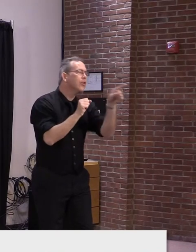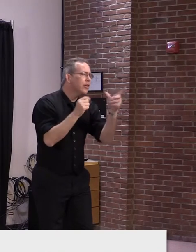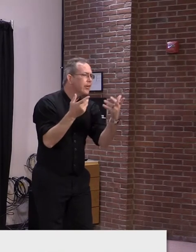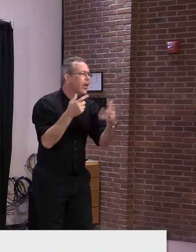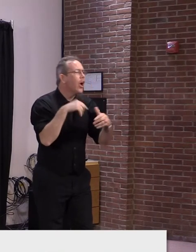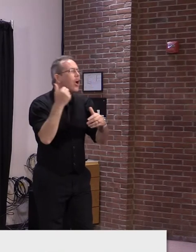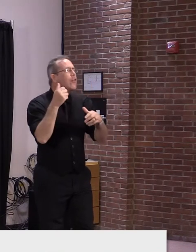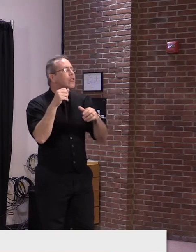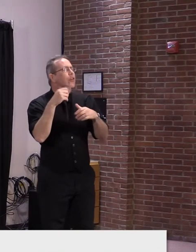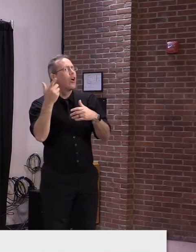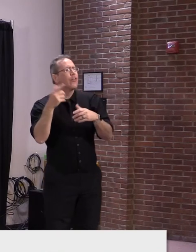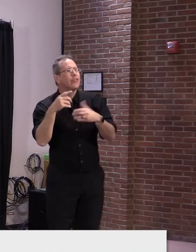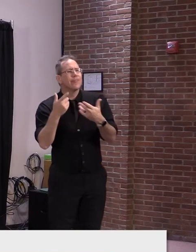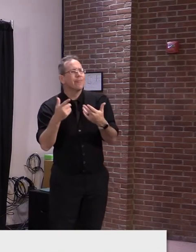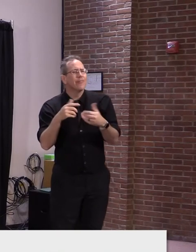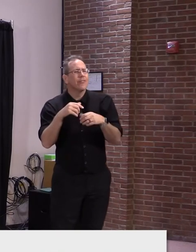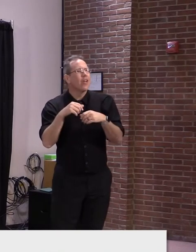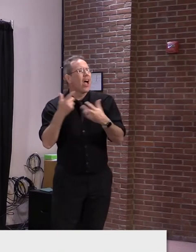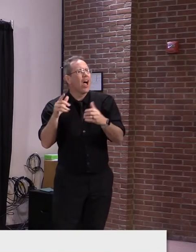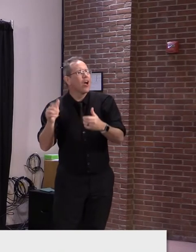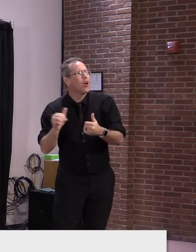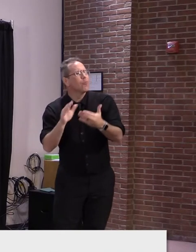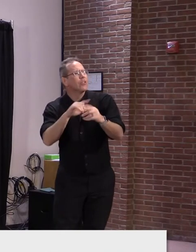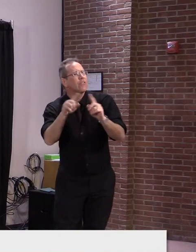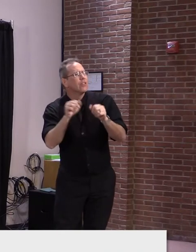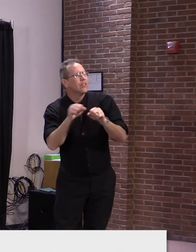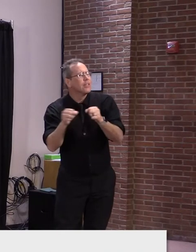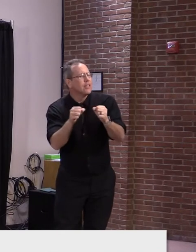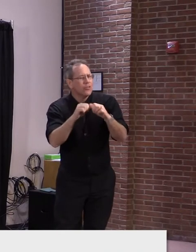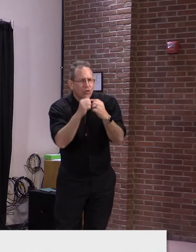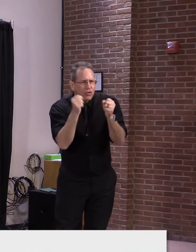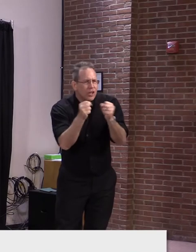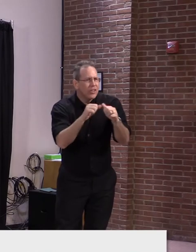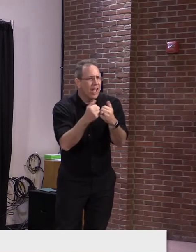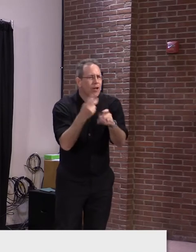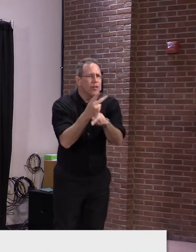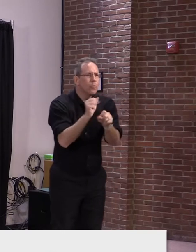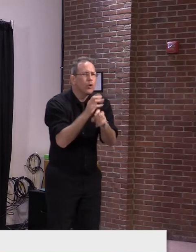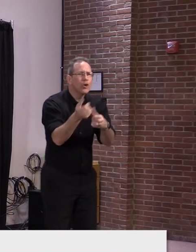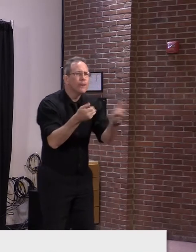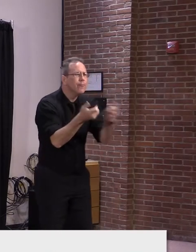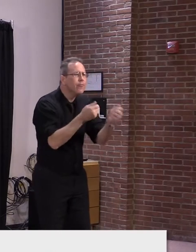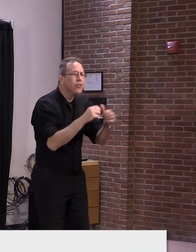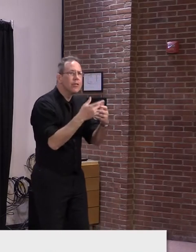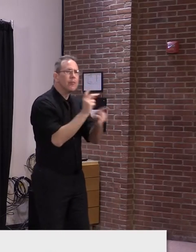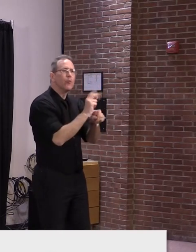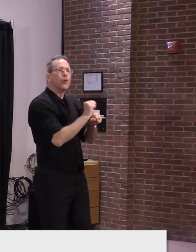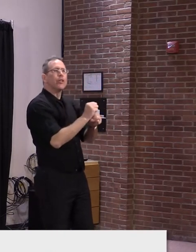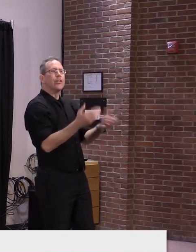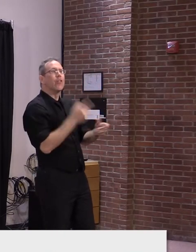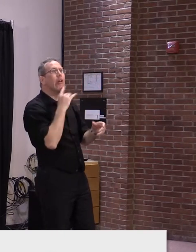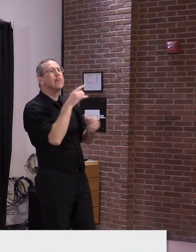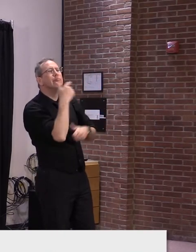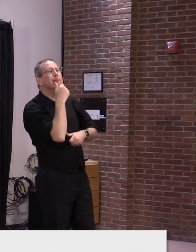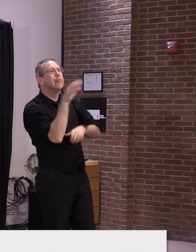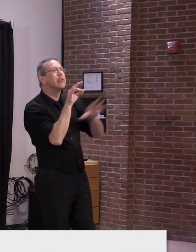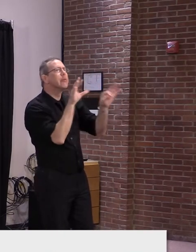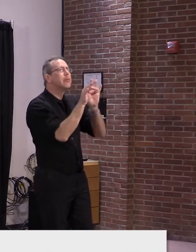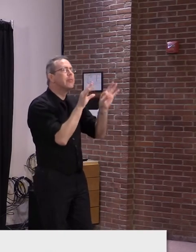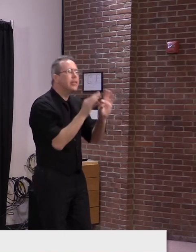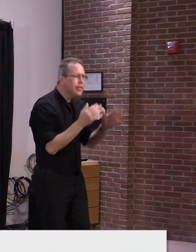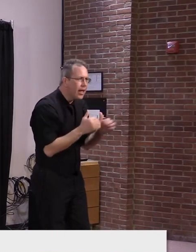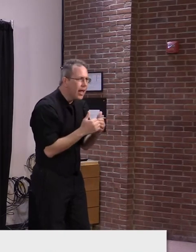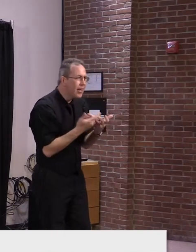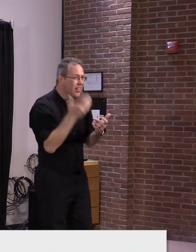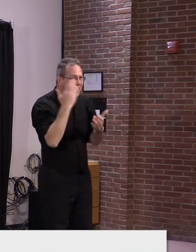than letting supply and demand play out to increase the labor force, which is down by 26,000 workers just